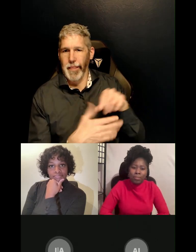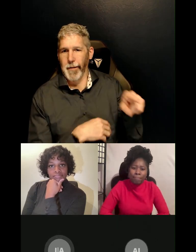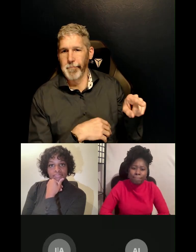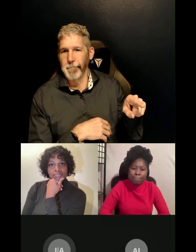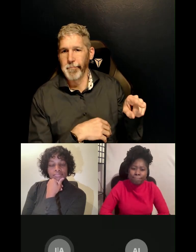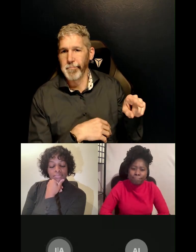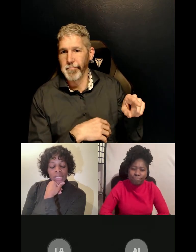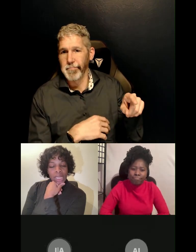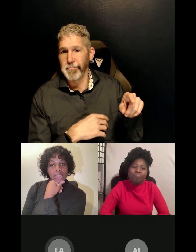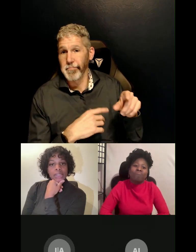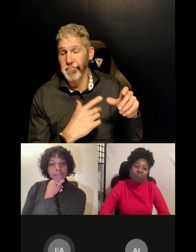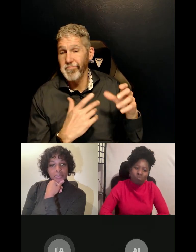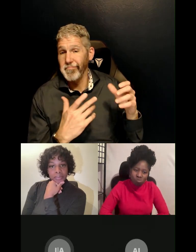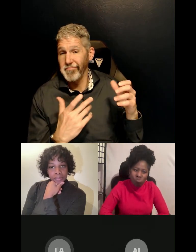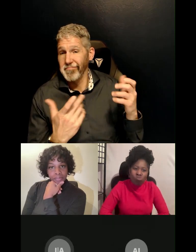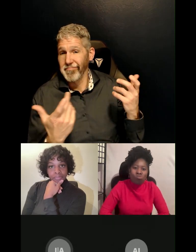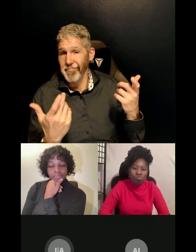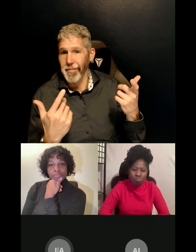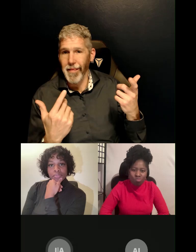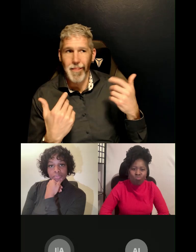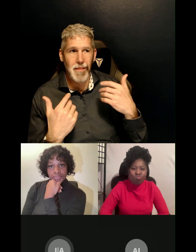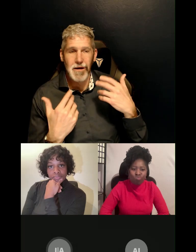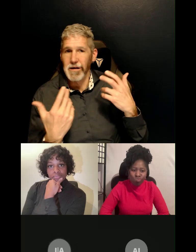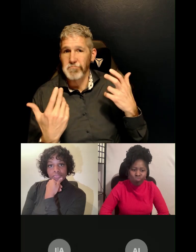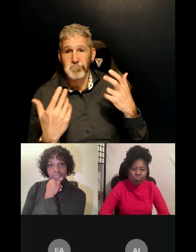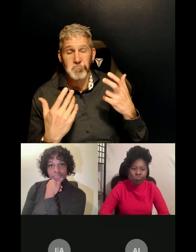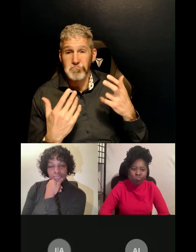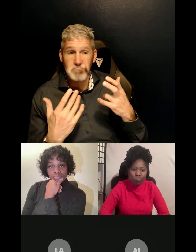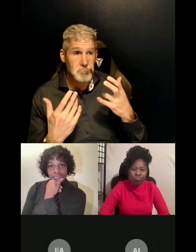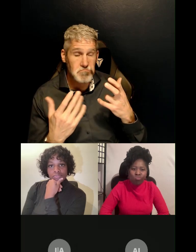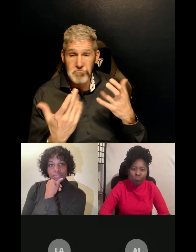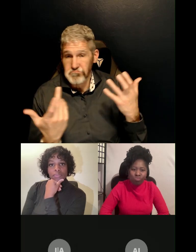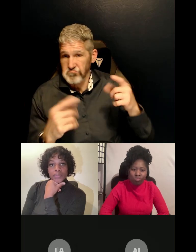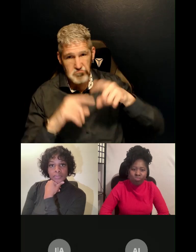They have someone who believed in them.